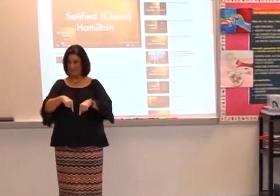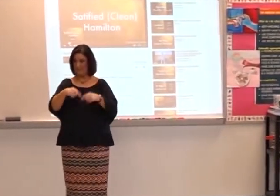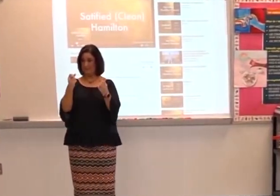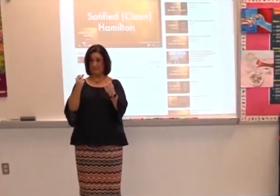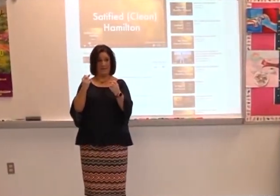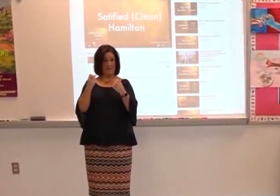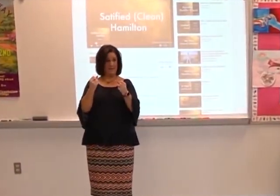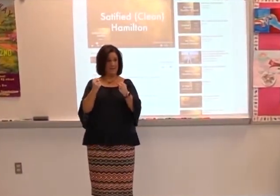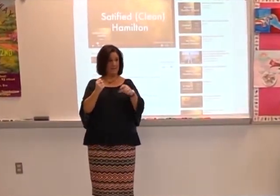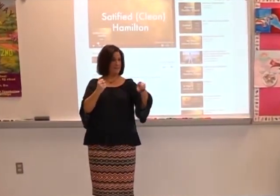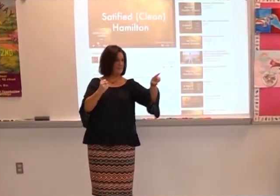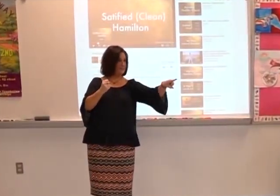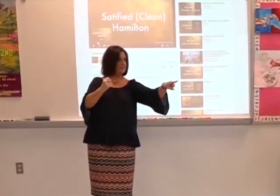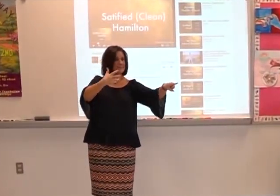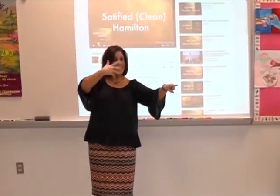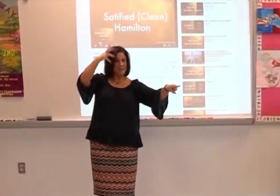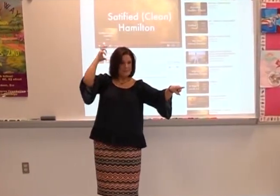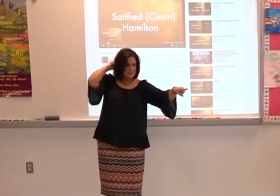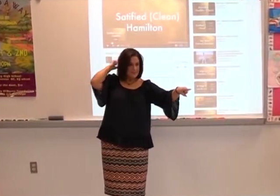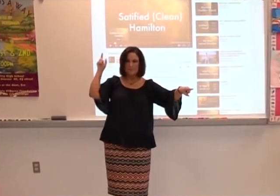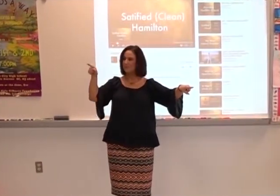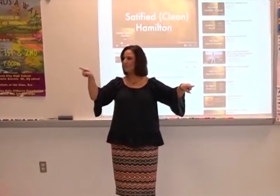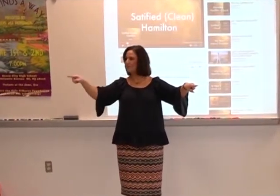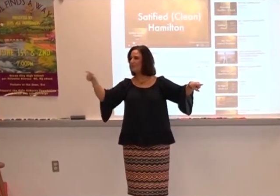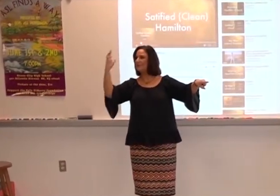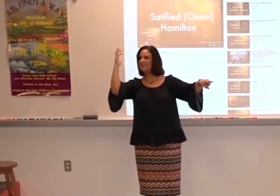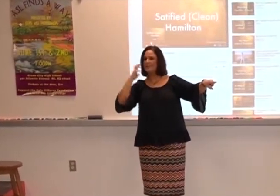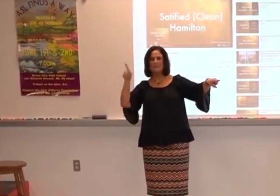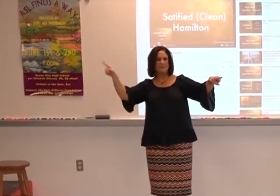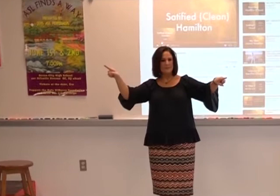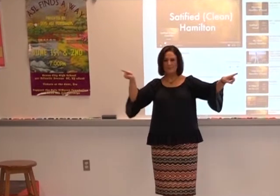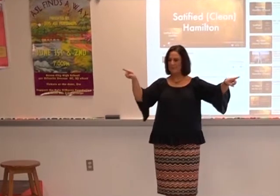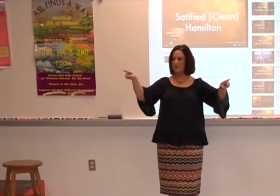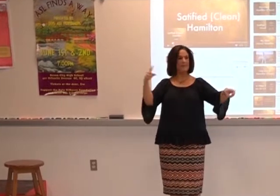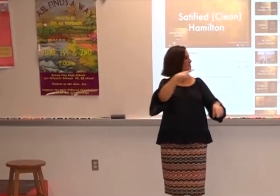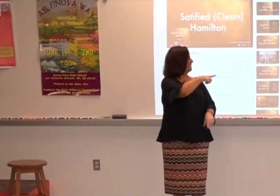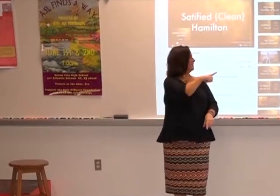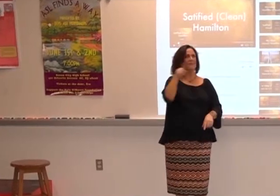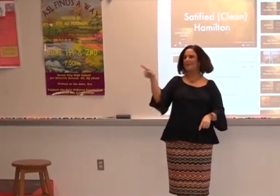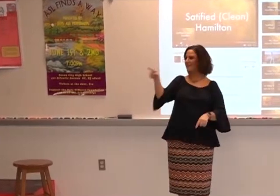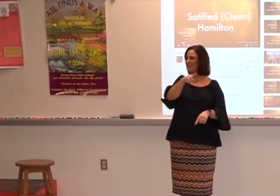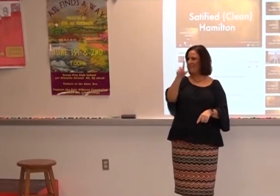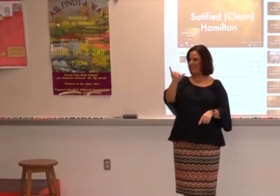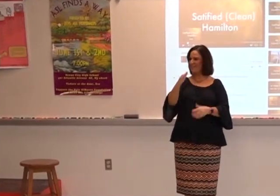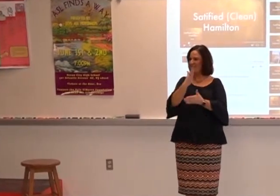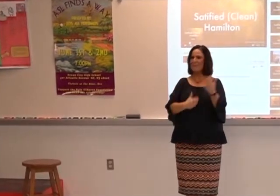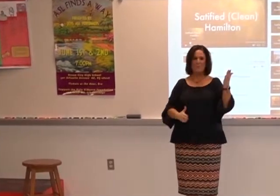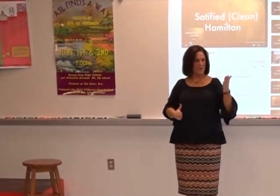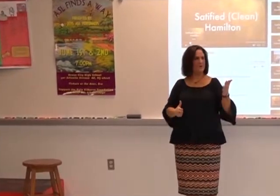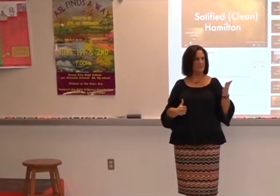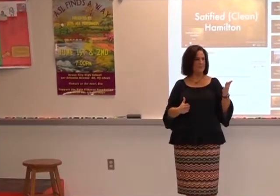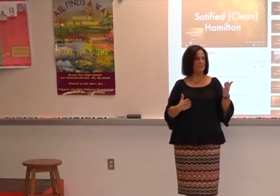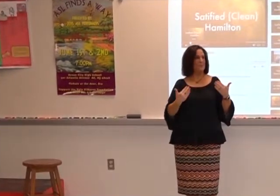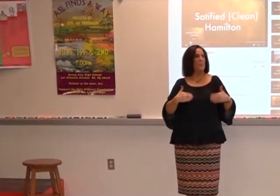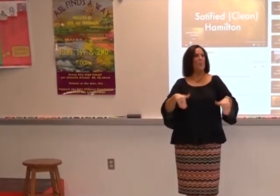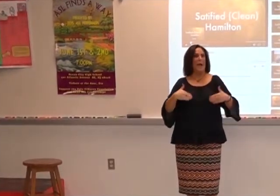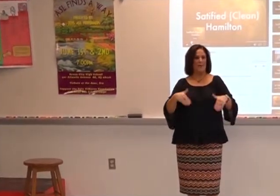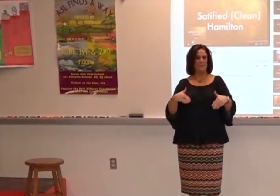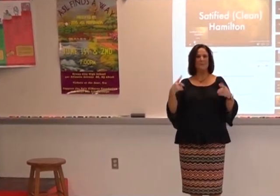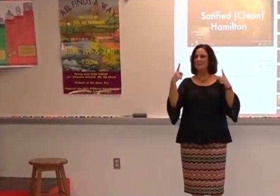Exactly. So he's signing here in the middle. He set up Alexander on his left. Elizabeth is on his right. He's playing the